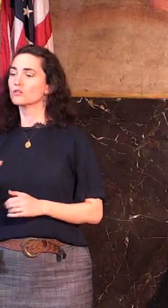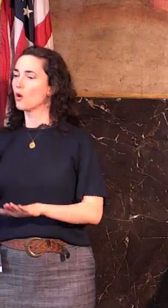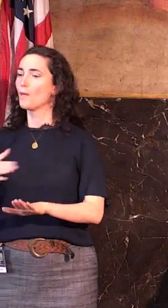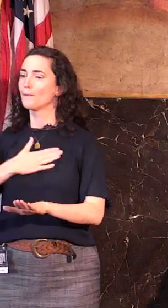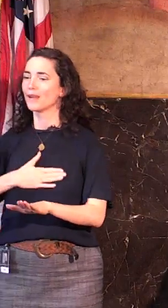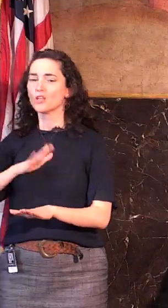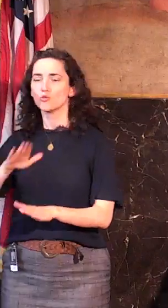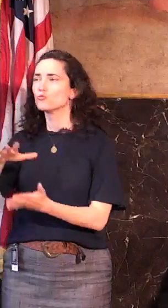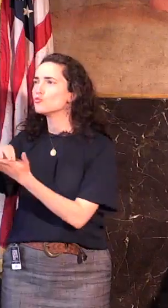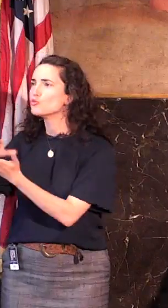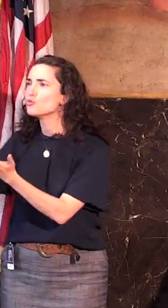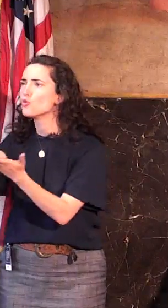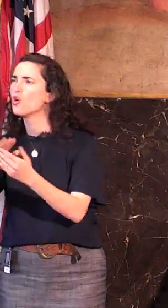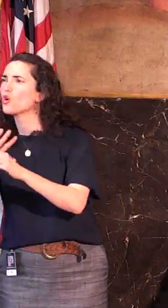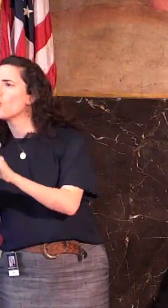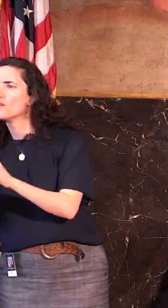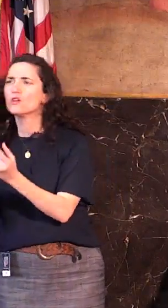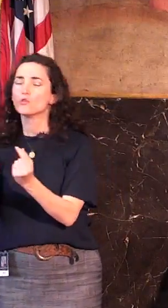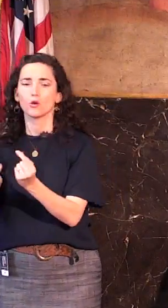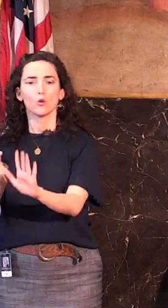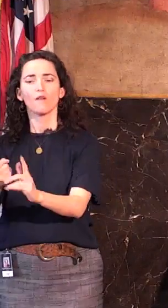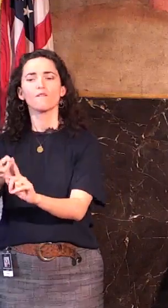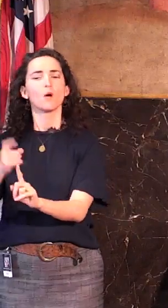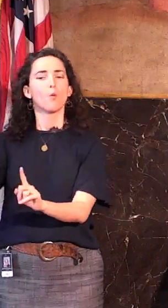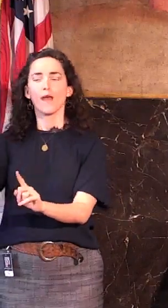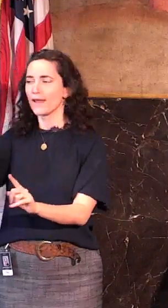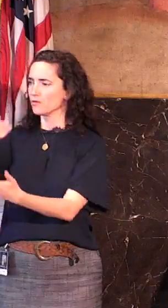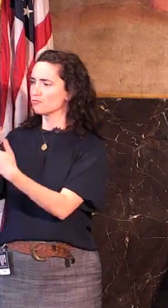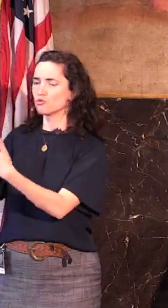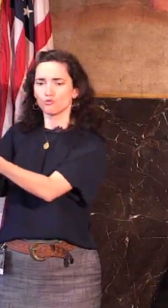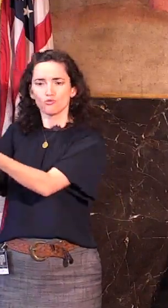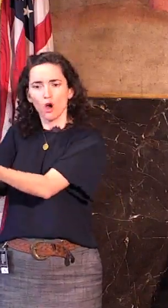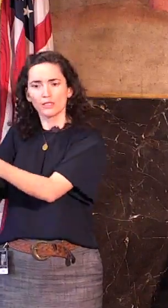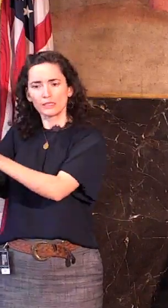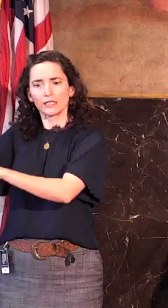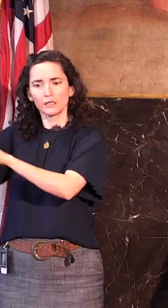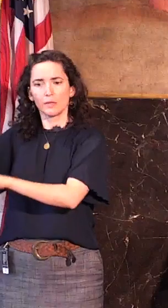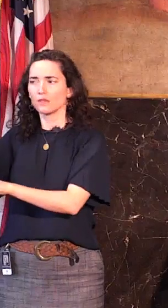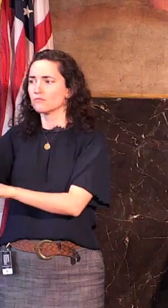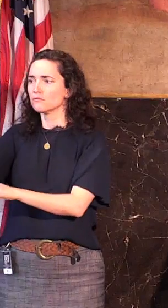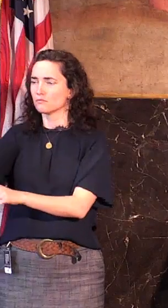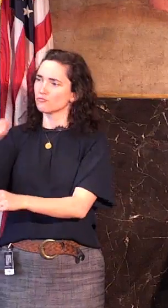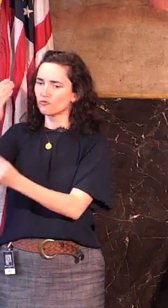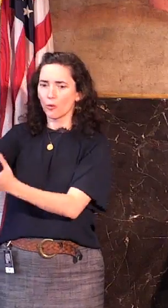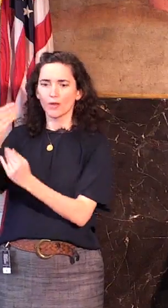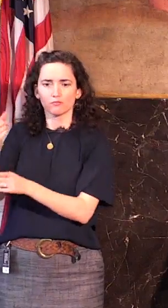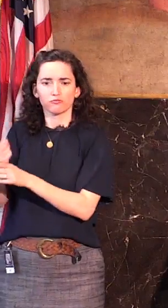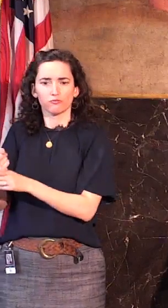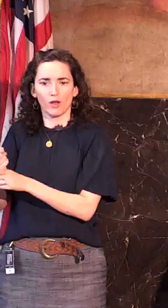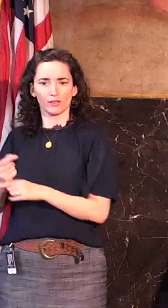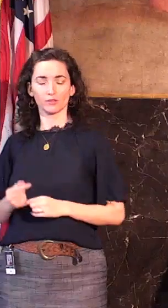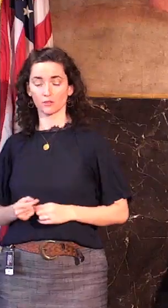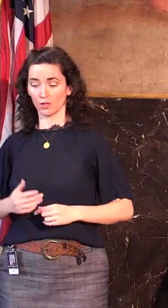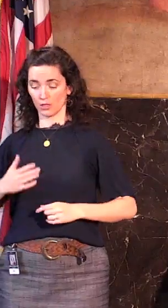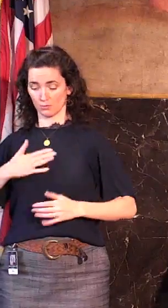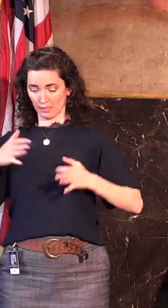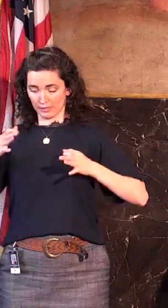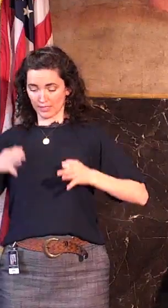reliable sources and to make sure that we base our decisions on